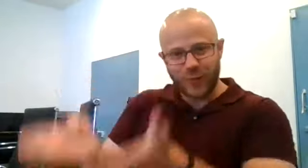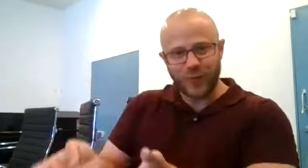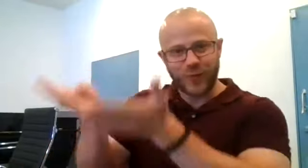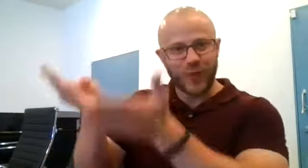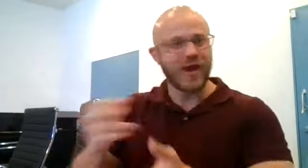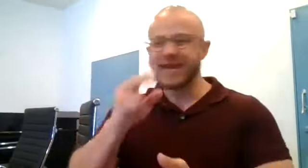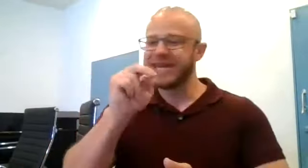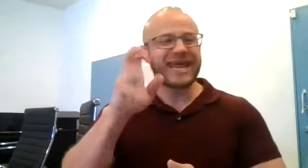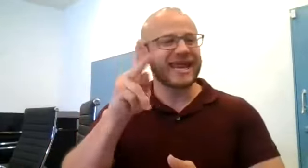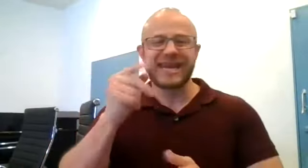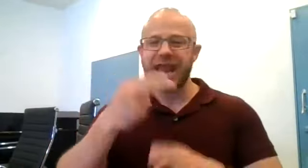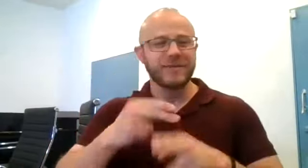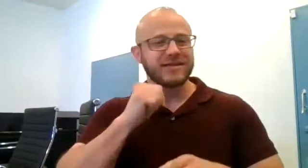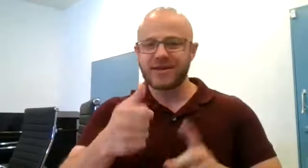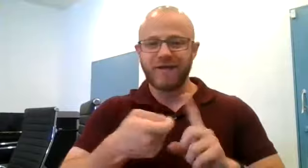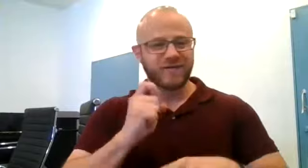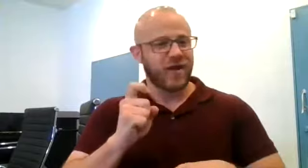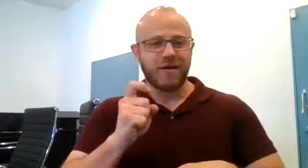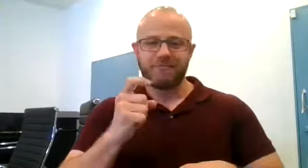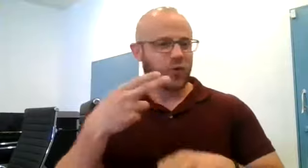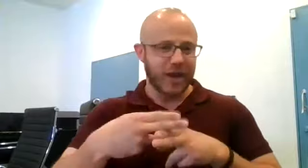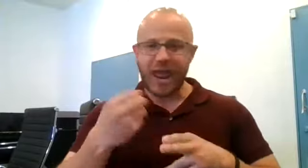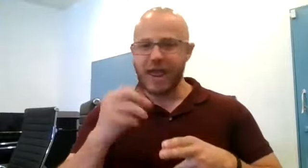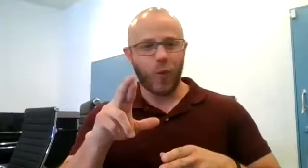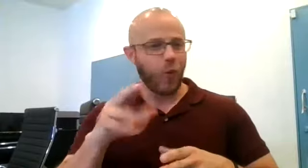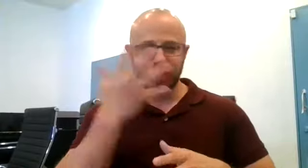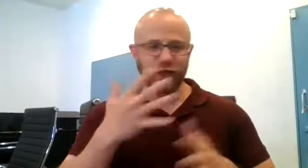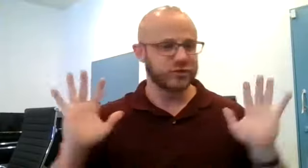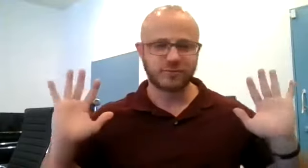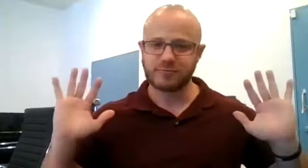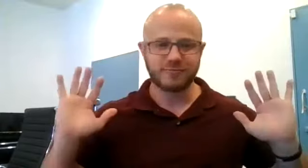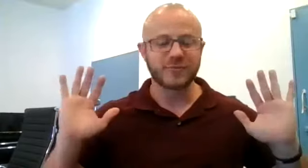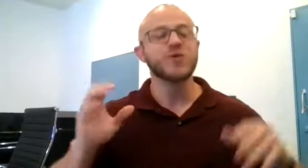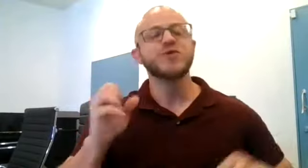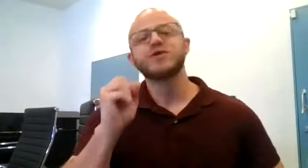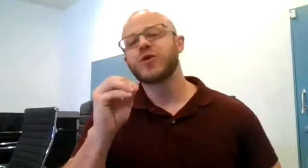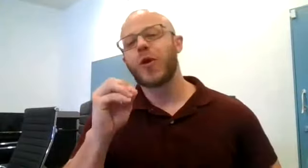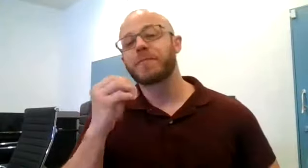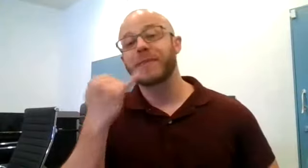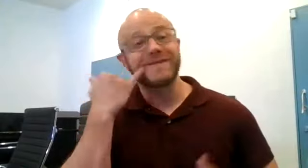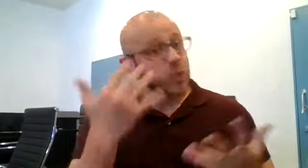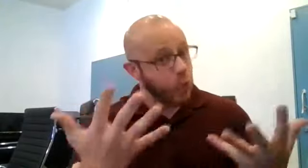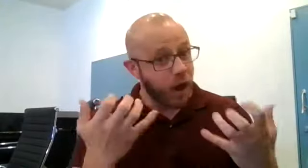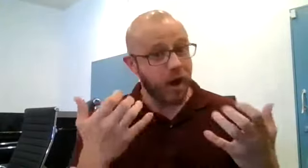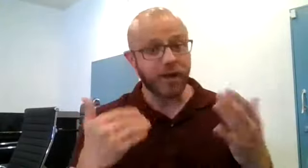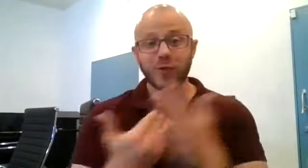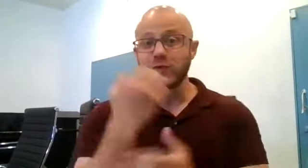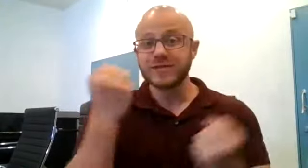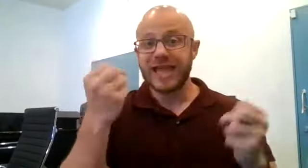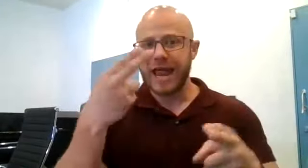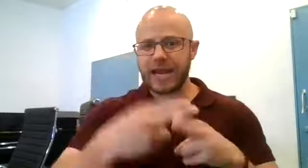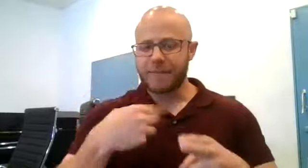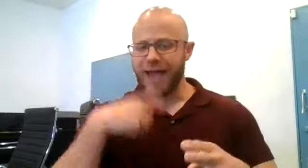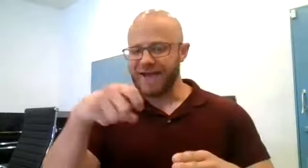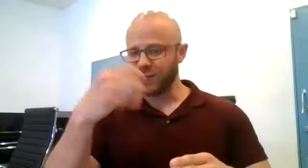should be based on who you are as a character, not from just your name alone or just how you look alone. So if